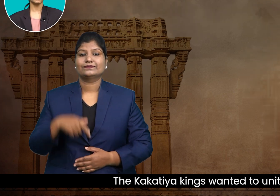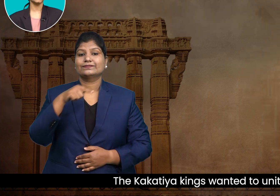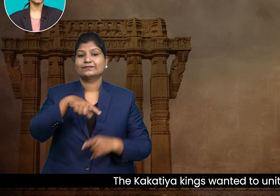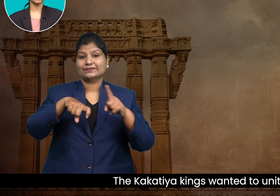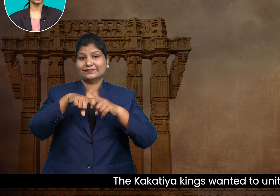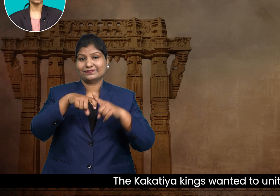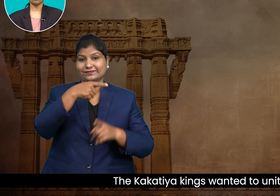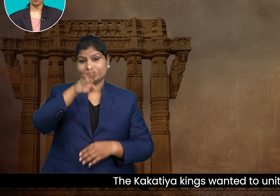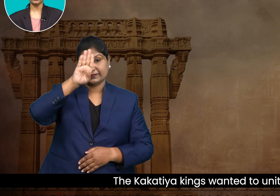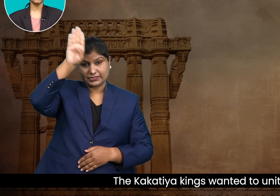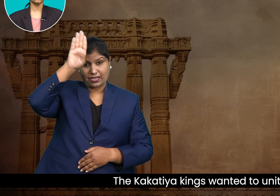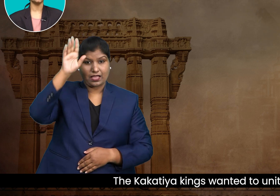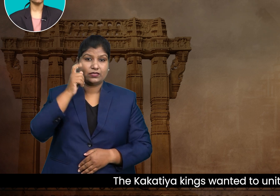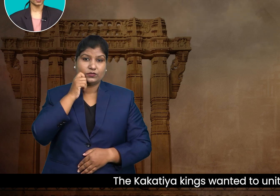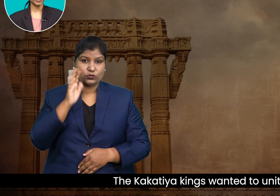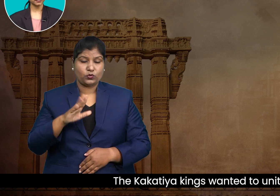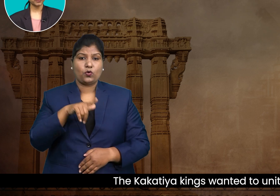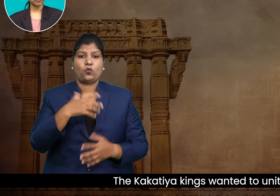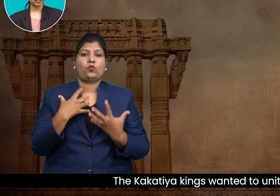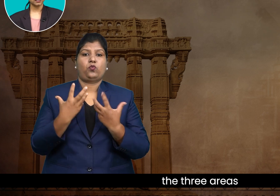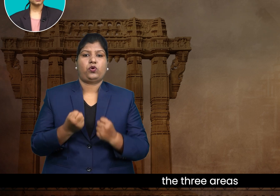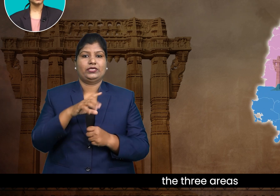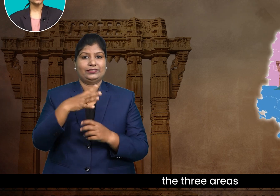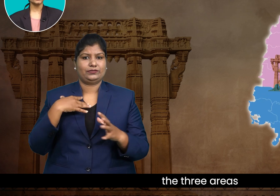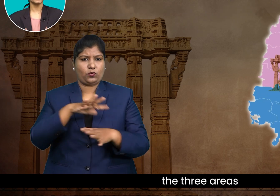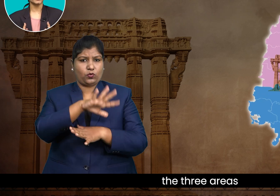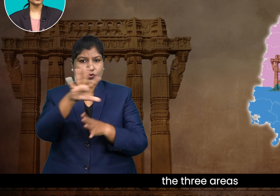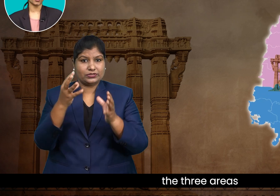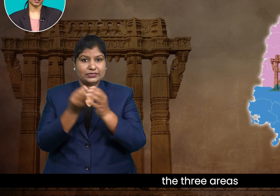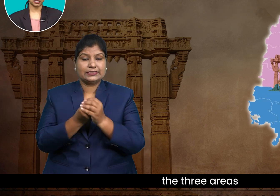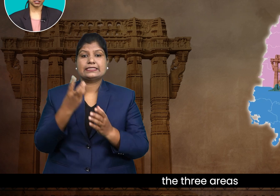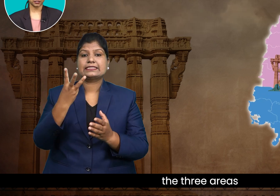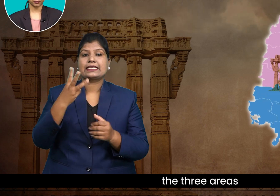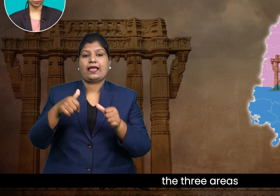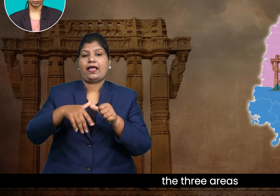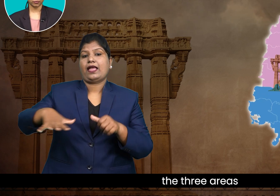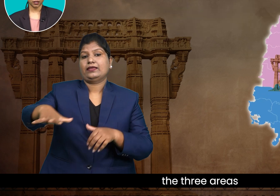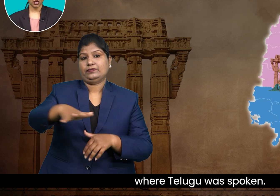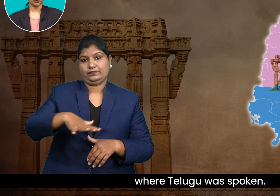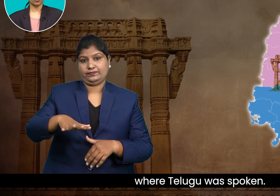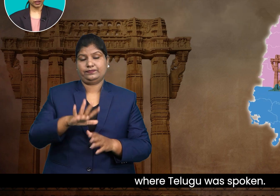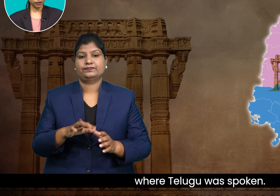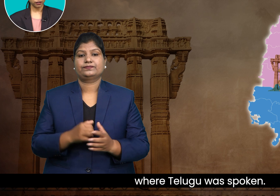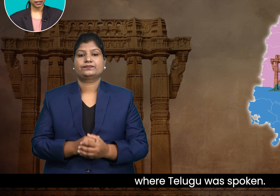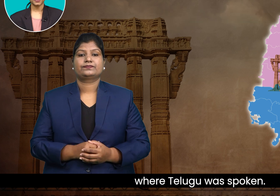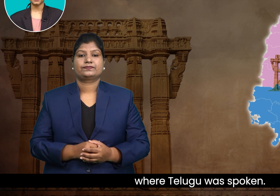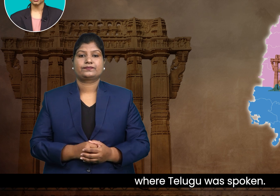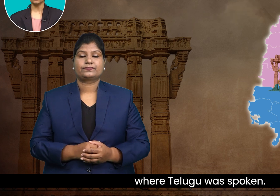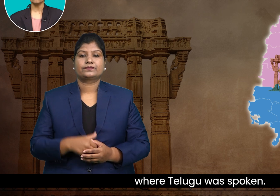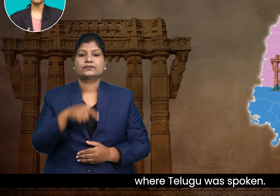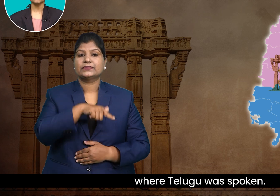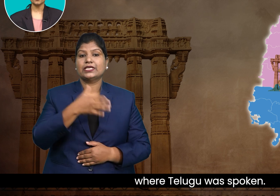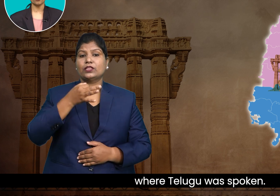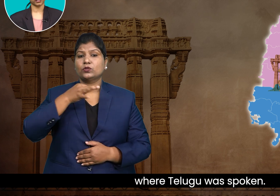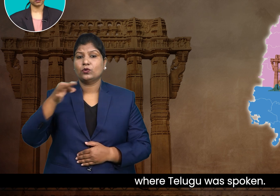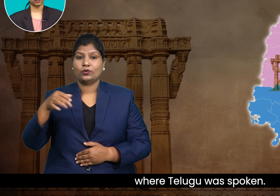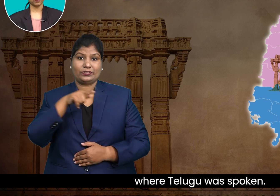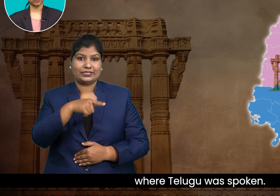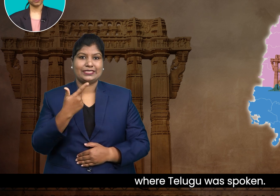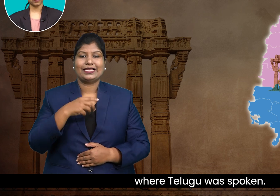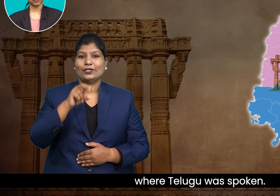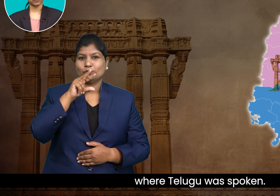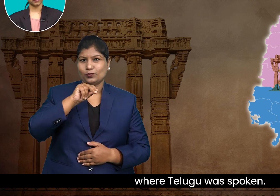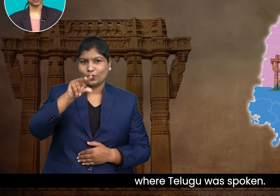The Kakatiya kings wanted to unite the three areas where Telugu was spoken: